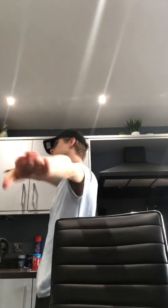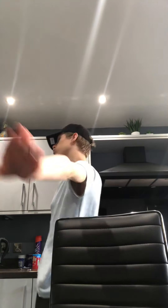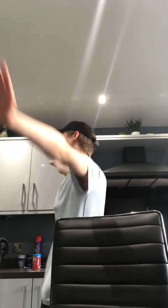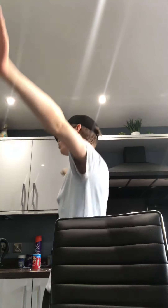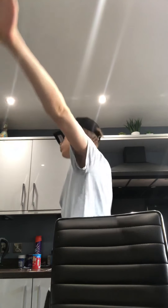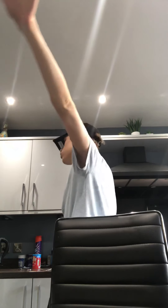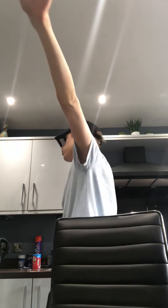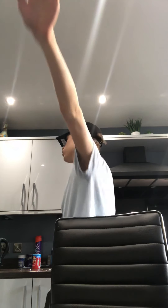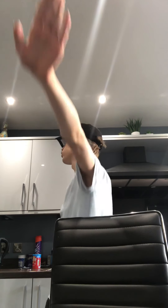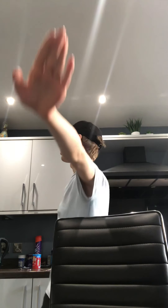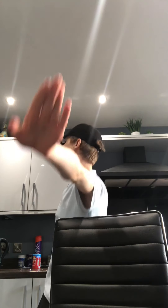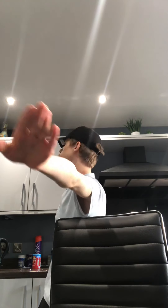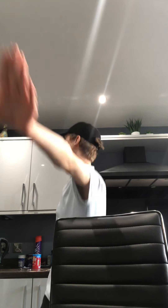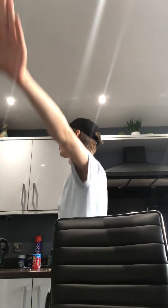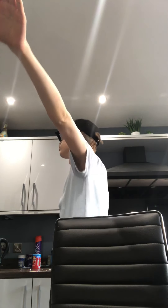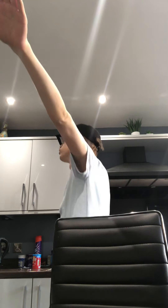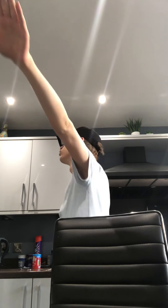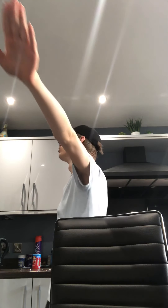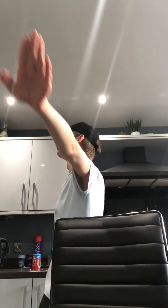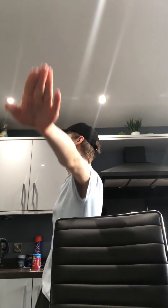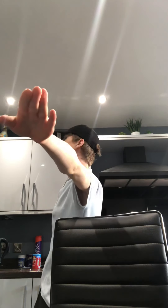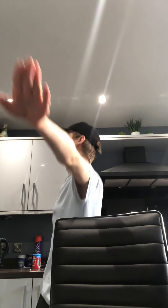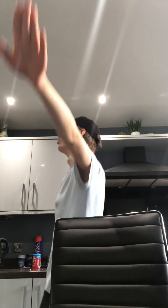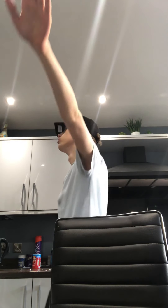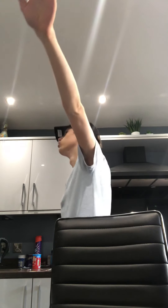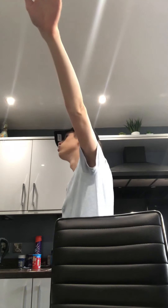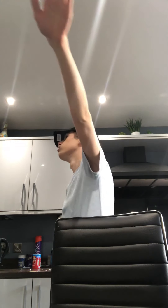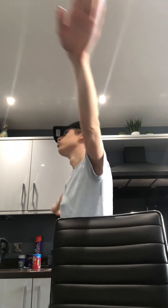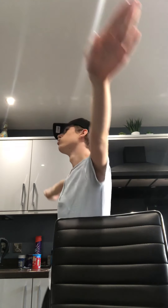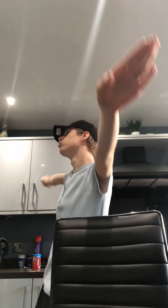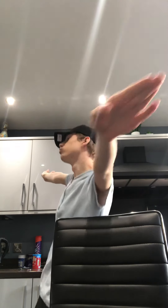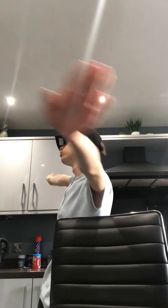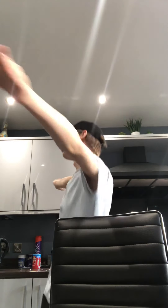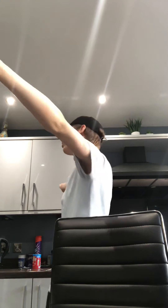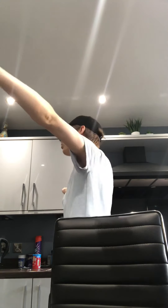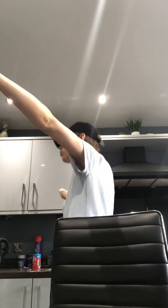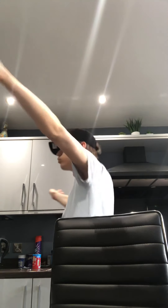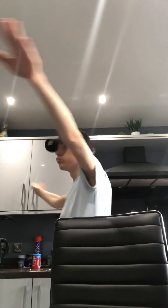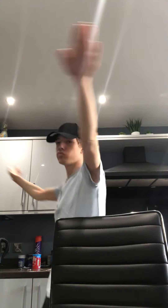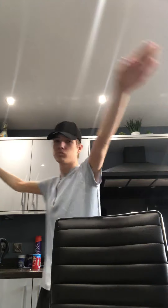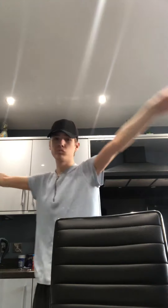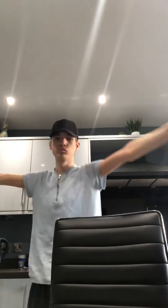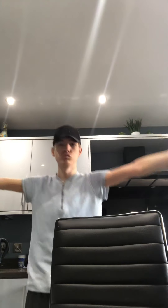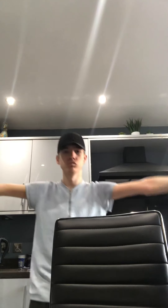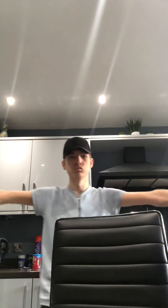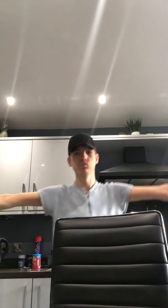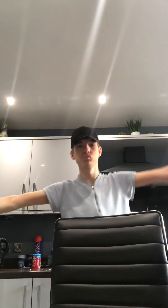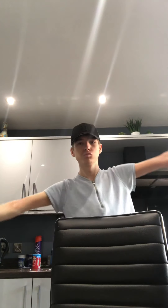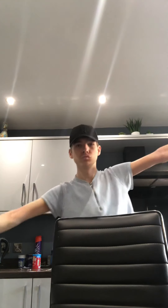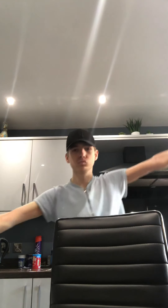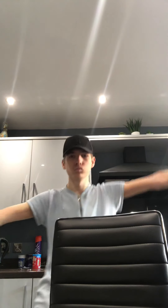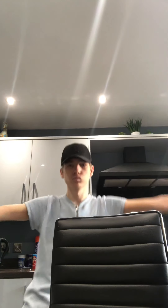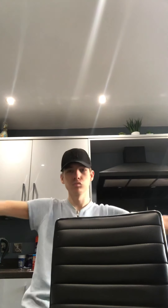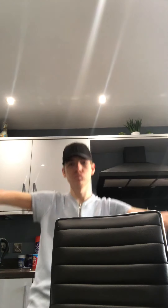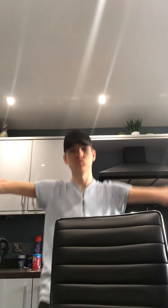and I know that the heart will go on.